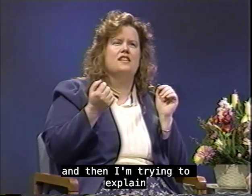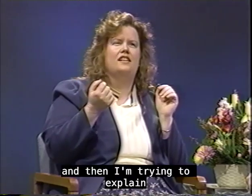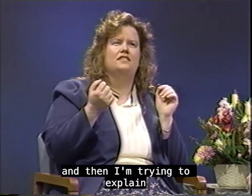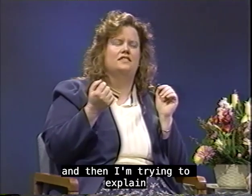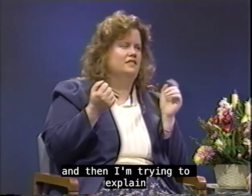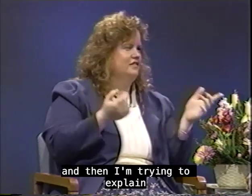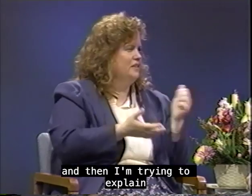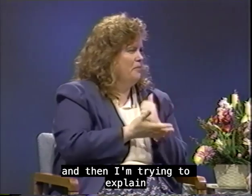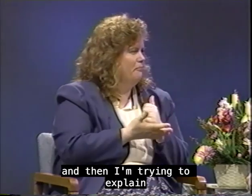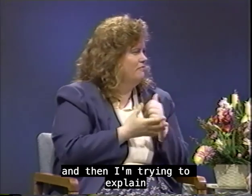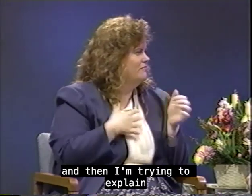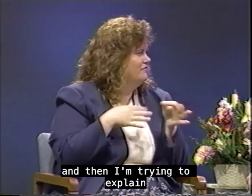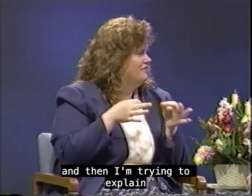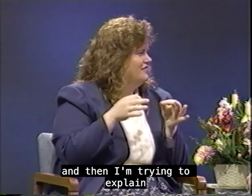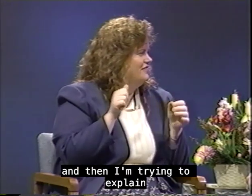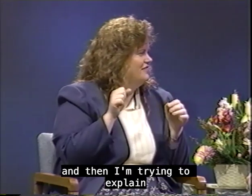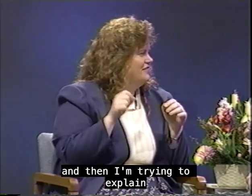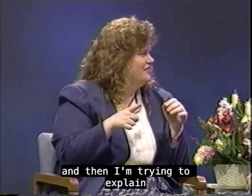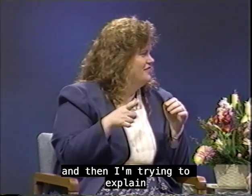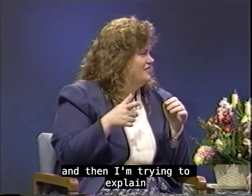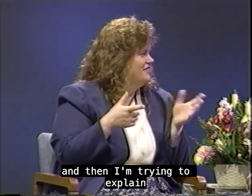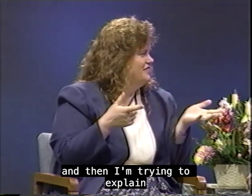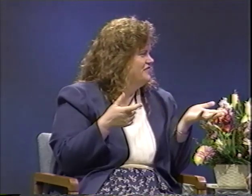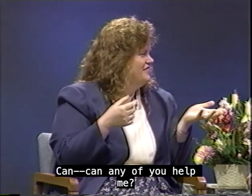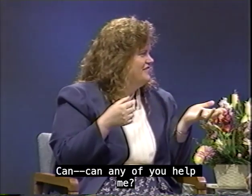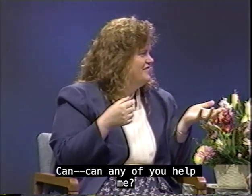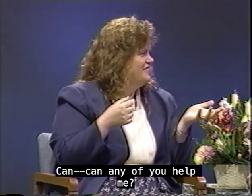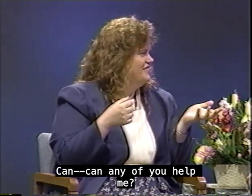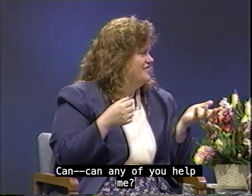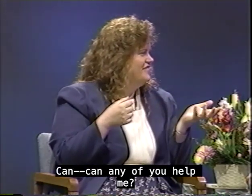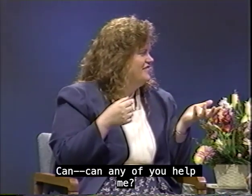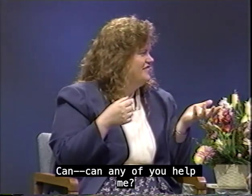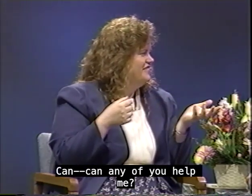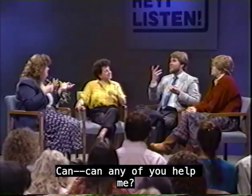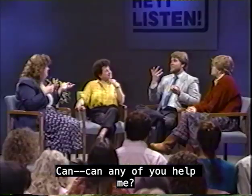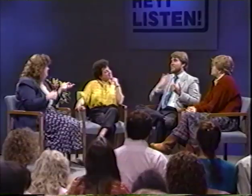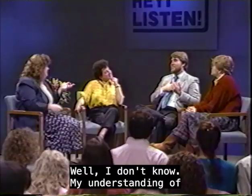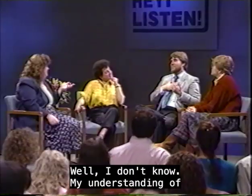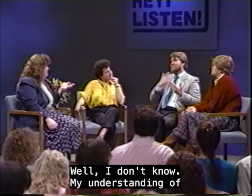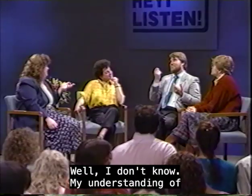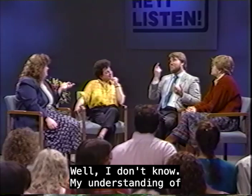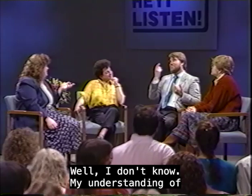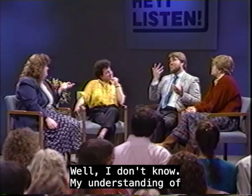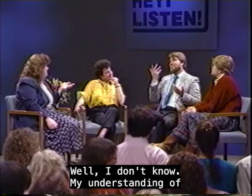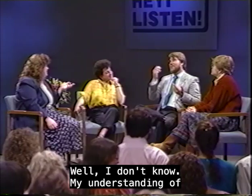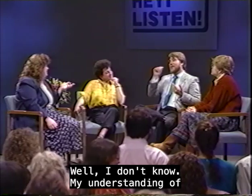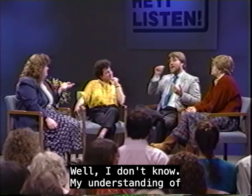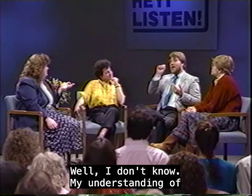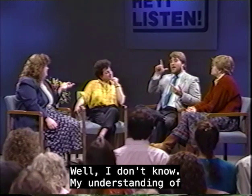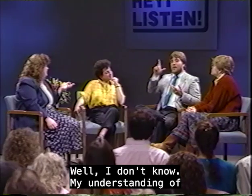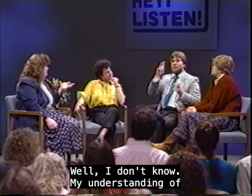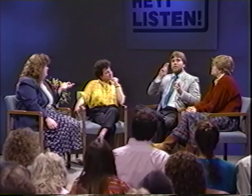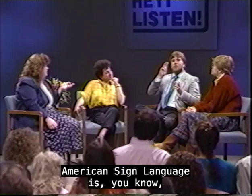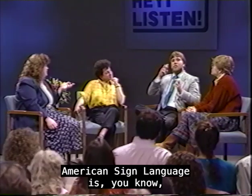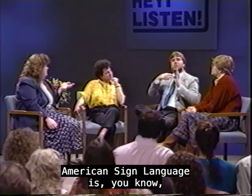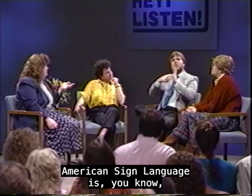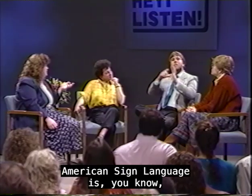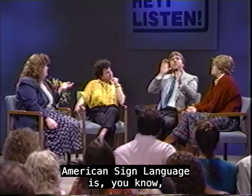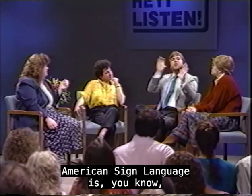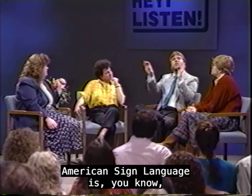then I'm trying to explain what this all means. Can any of you help me? Oh, I don't know. My understanding of American Sign Language